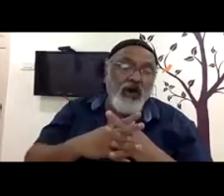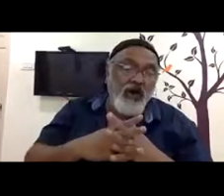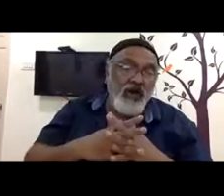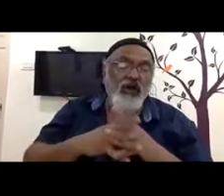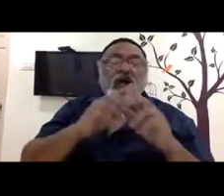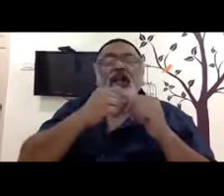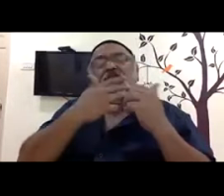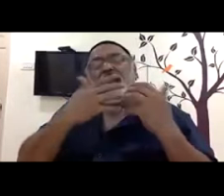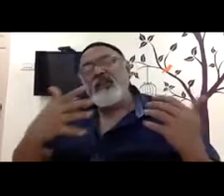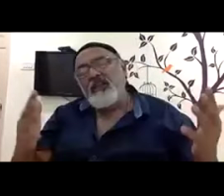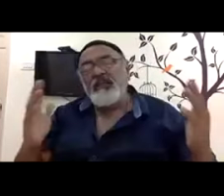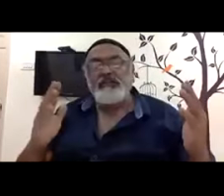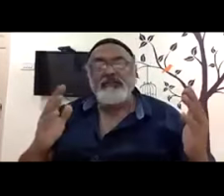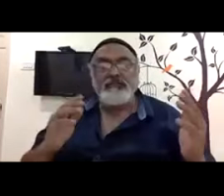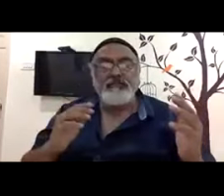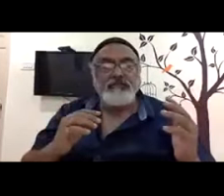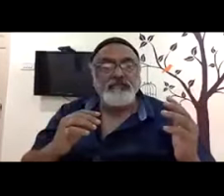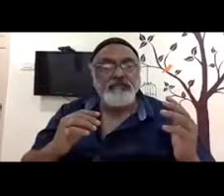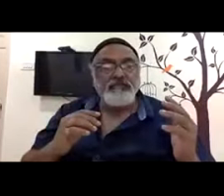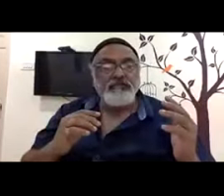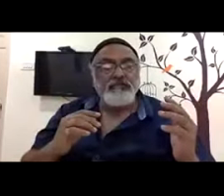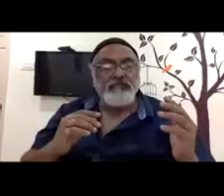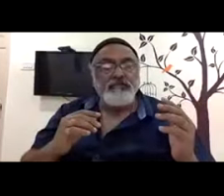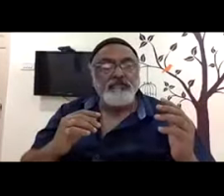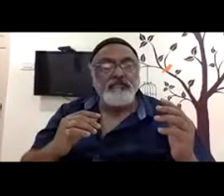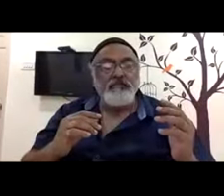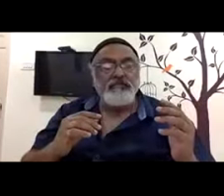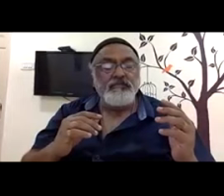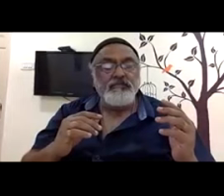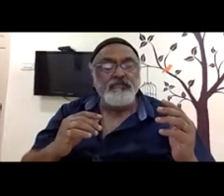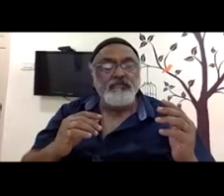are doing research with the